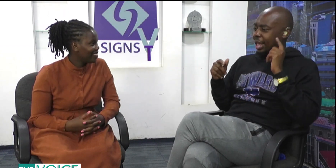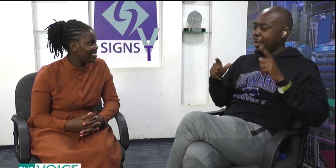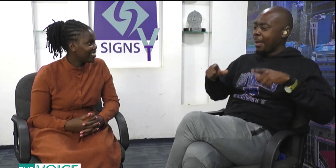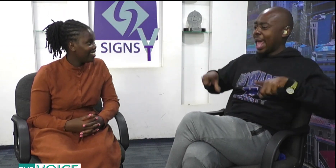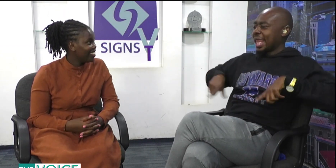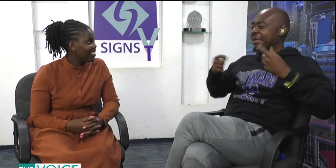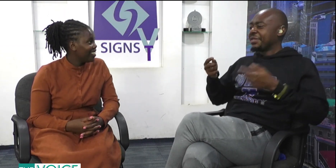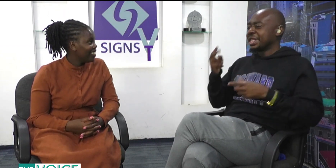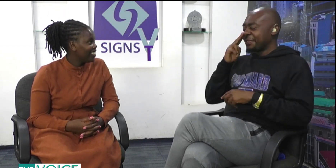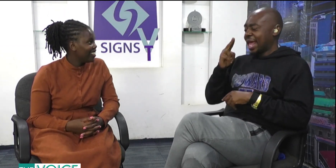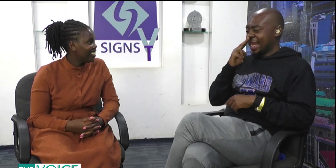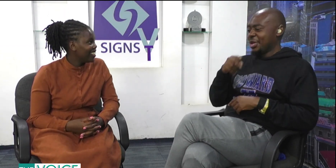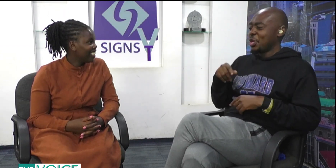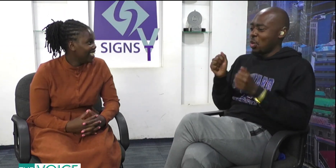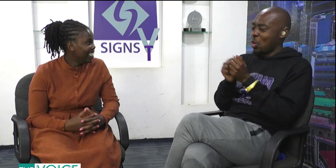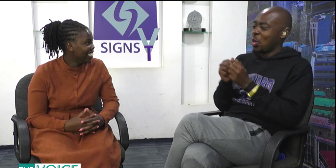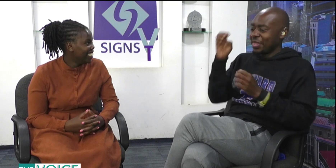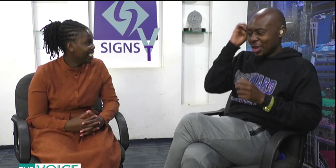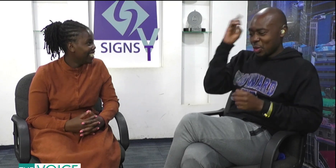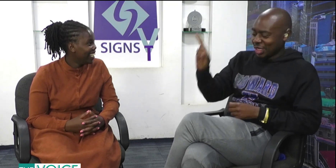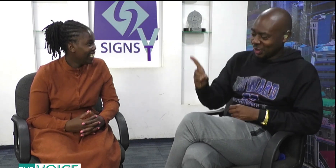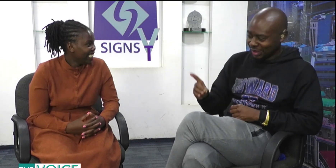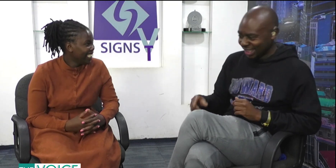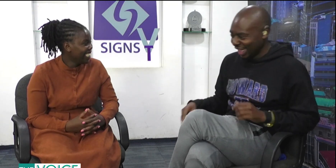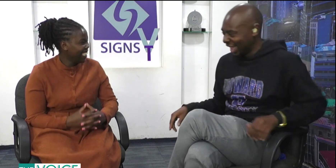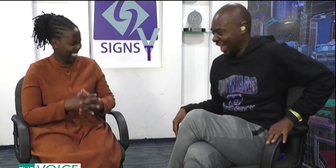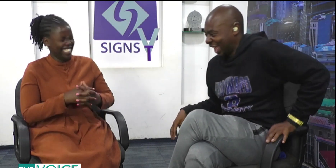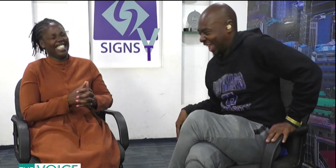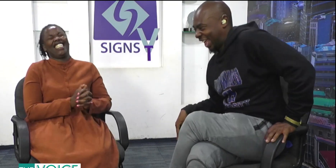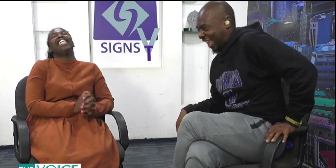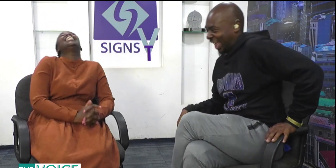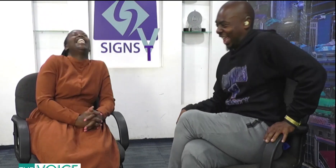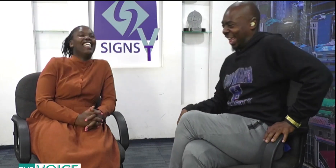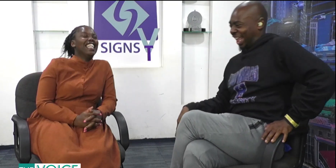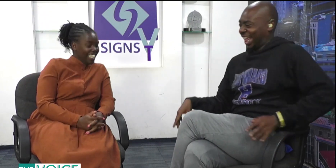maybe university? My education life is just funny.